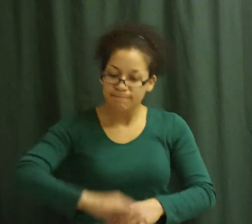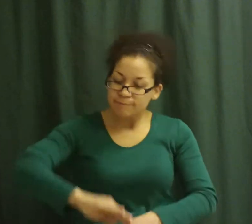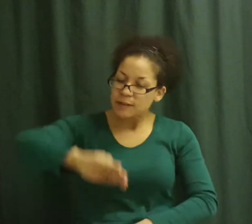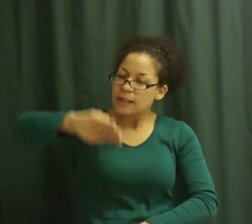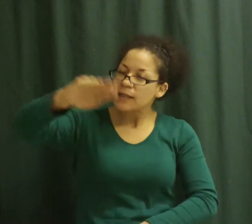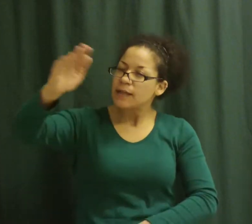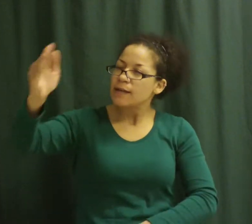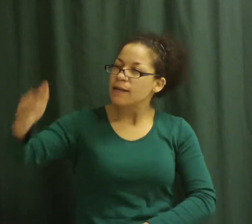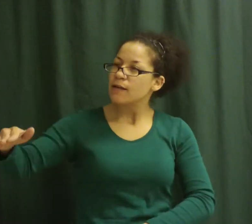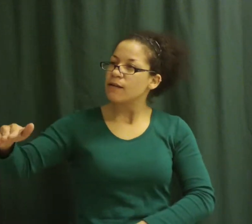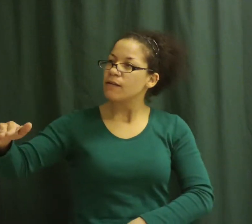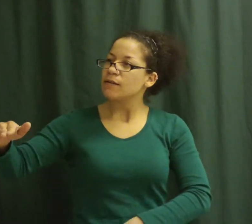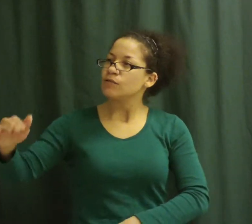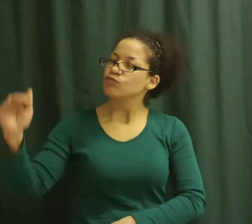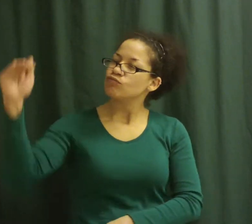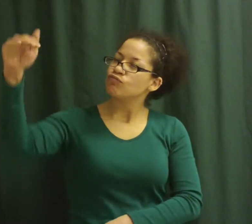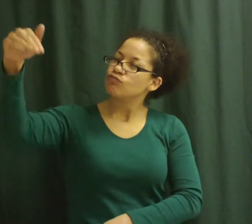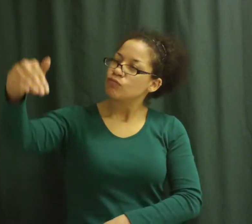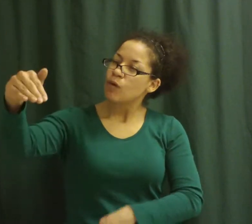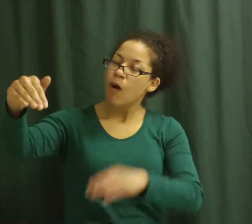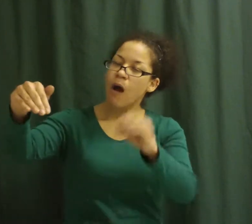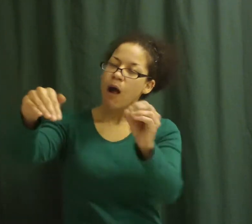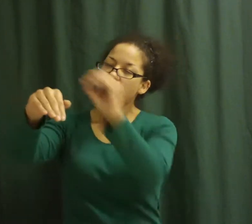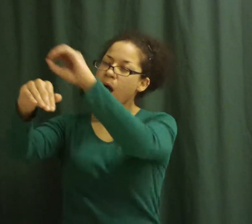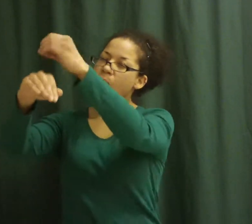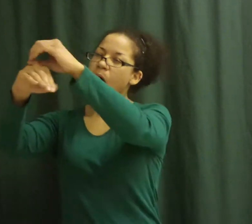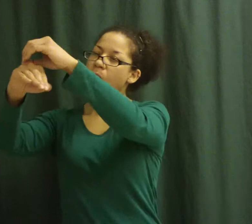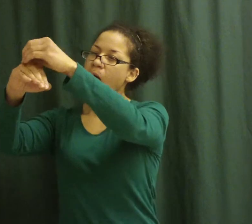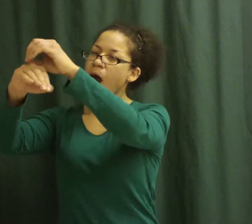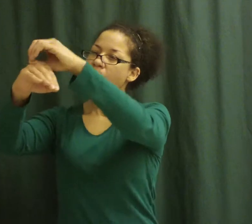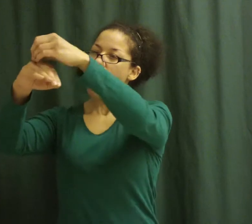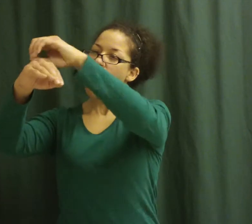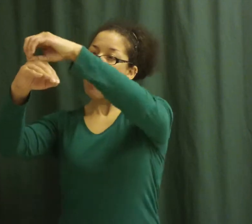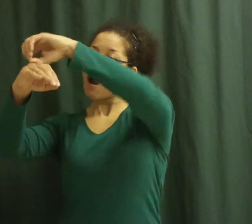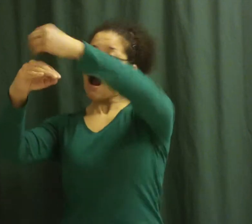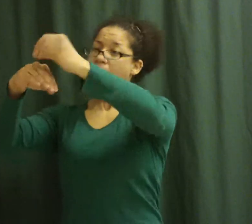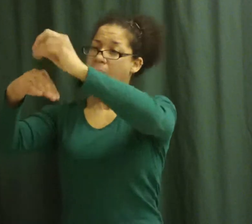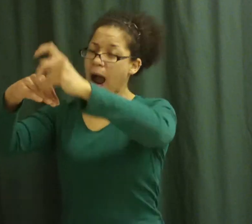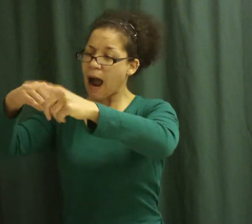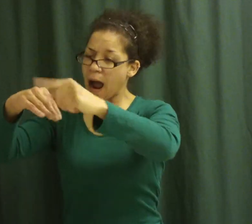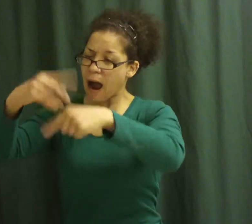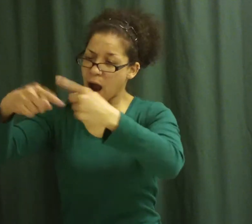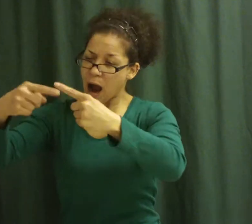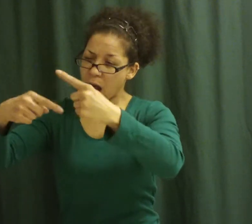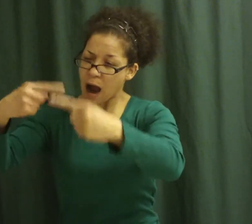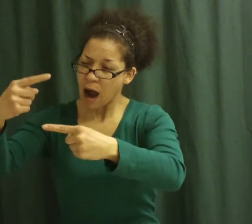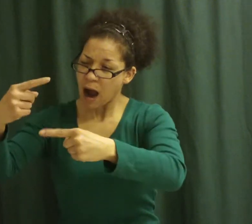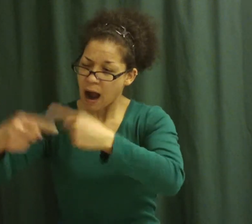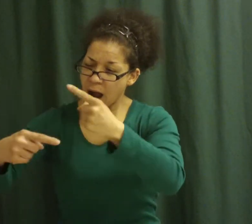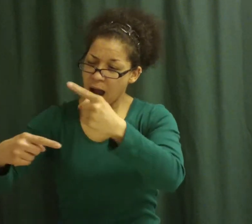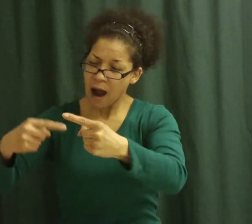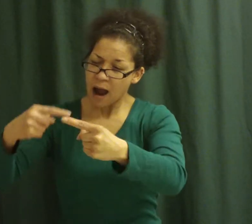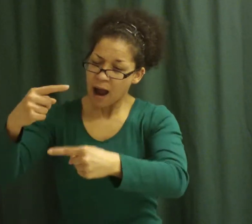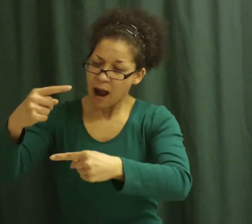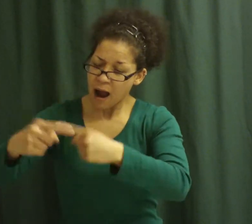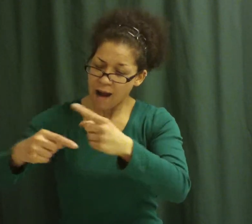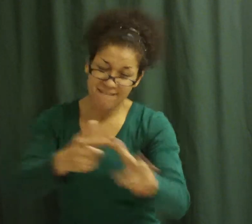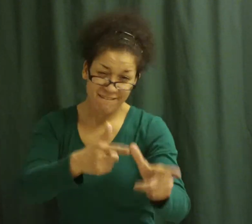Some of them slipped and went rolling down the hill. Faster and faster,